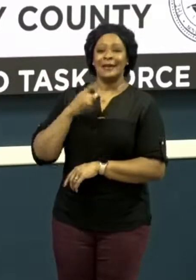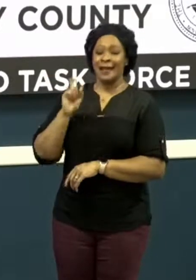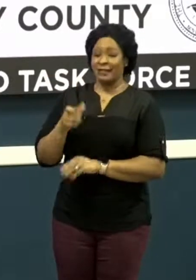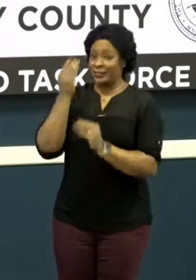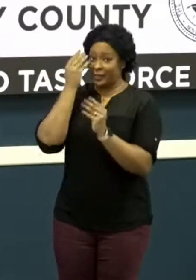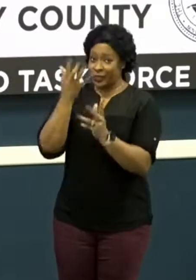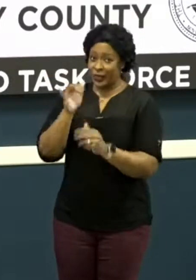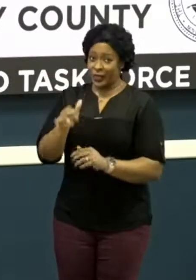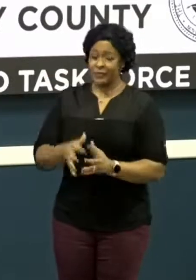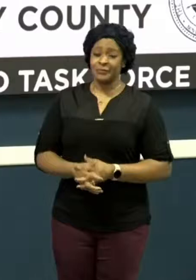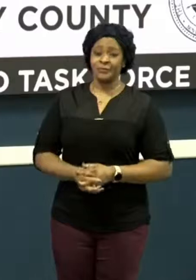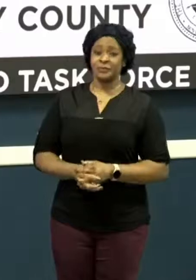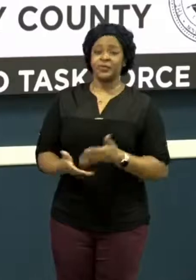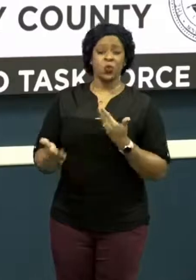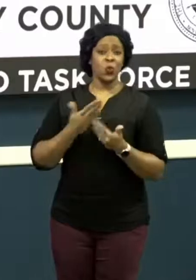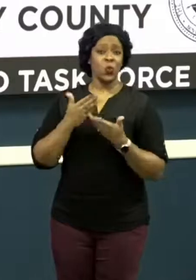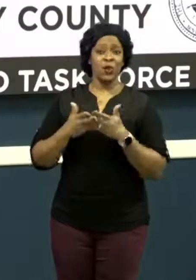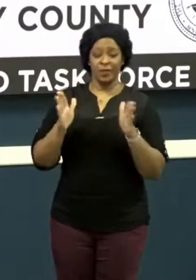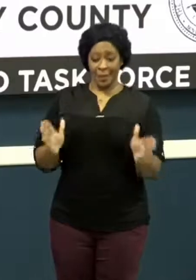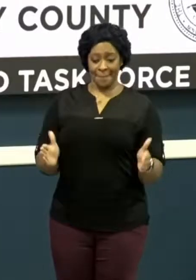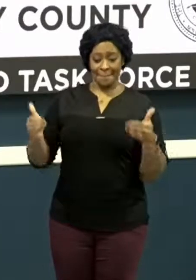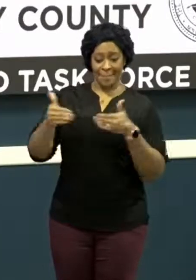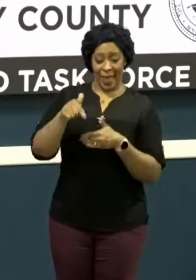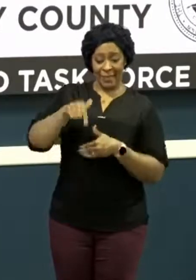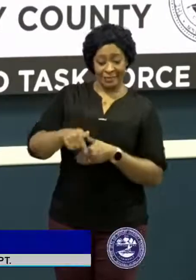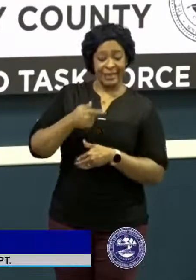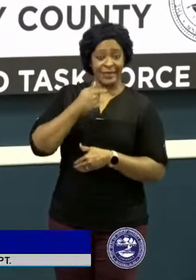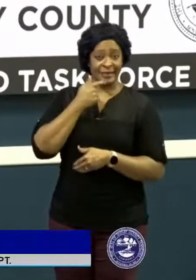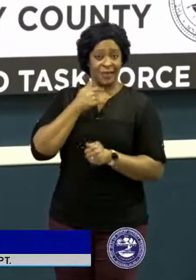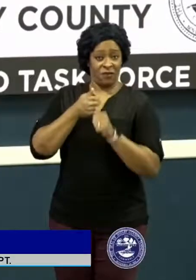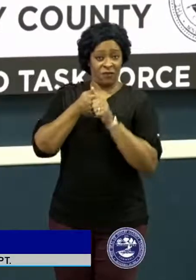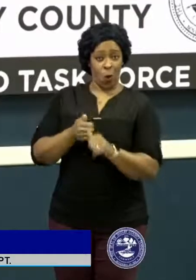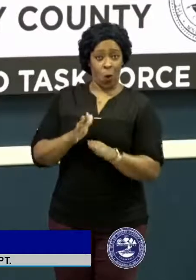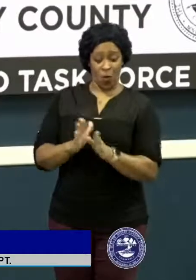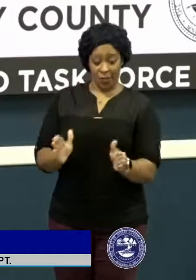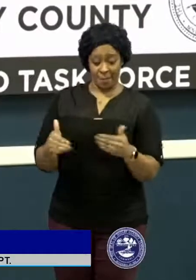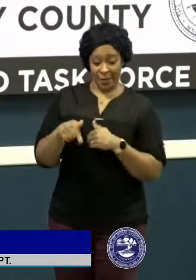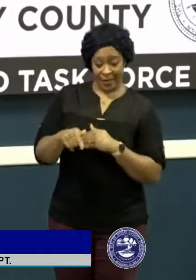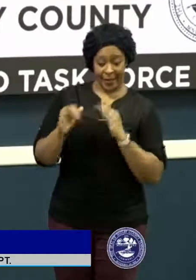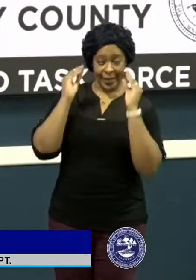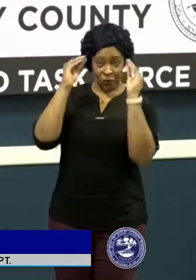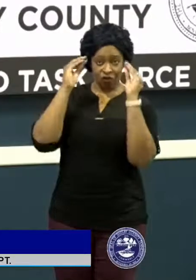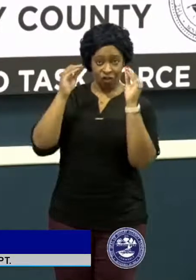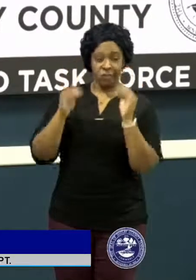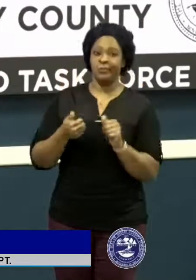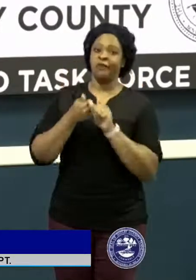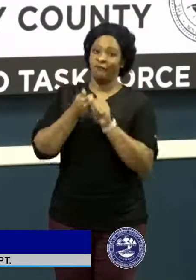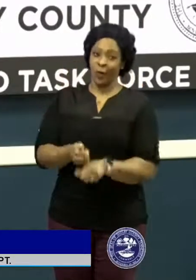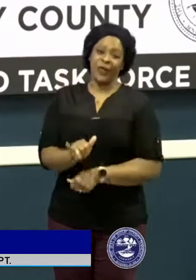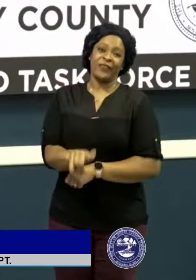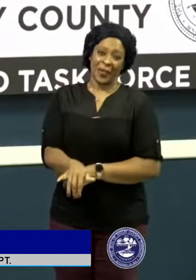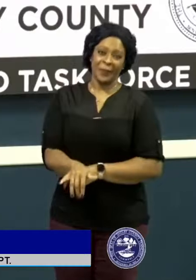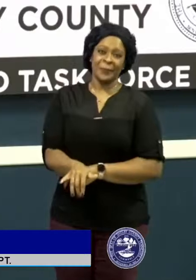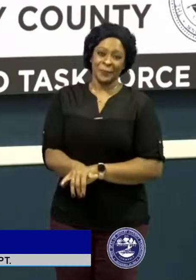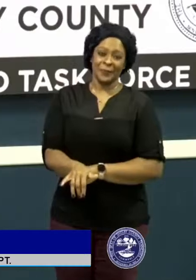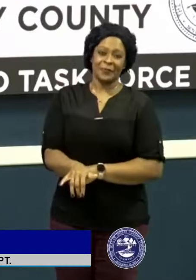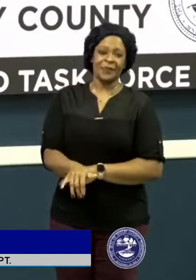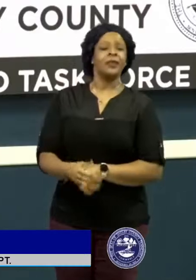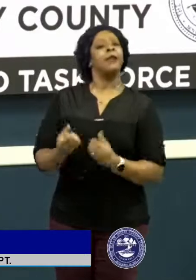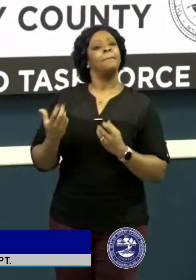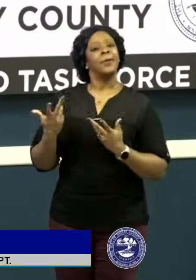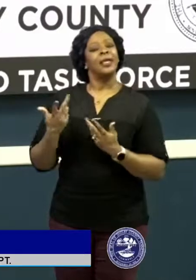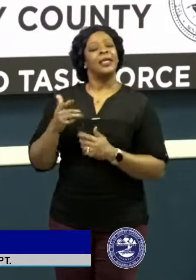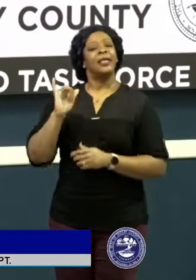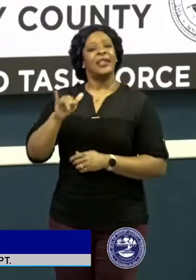say that whatever the package insert says on the rapid test is what people should do. And a lot